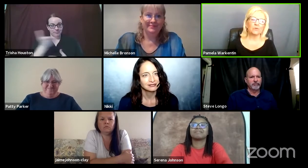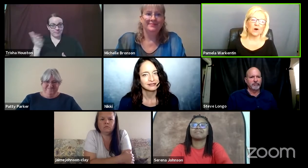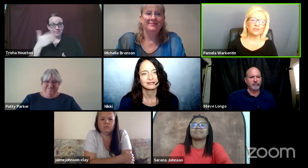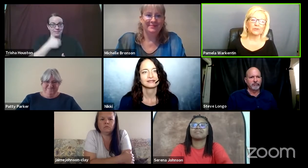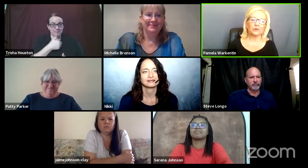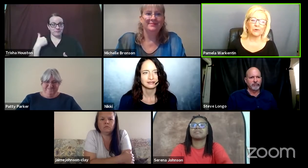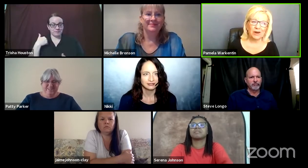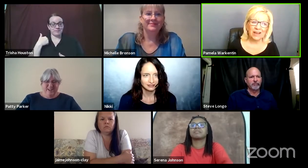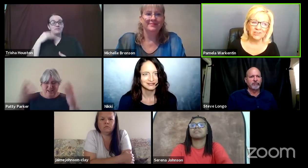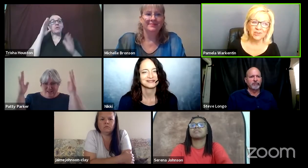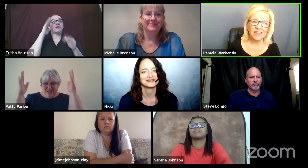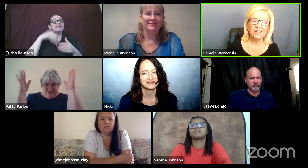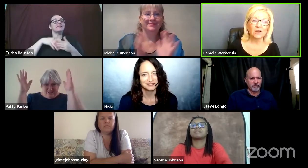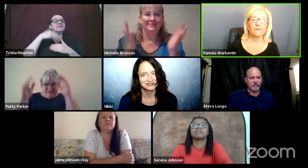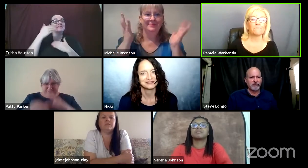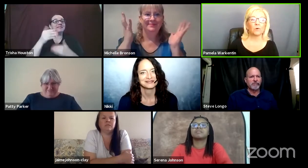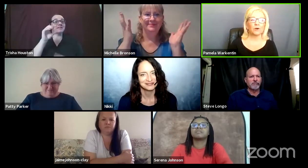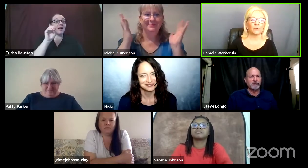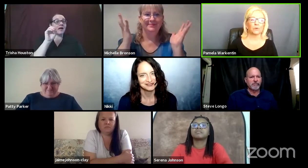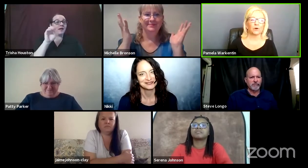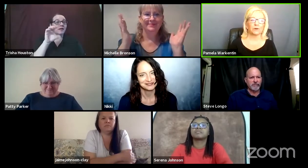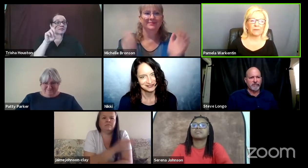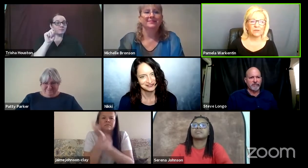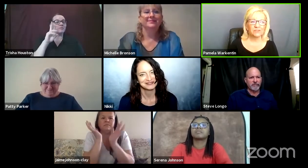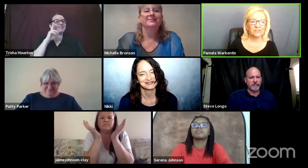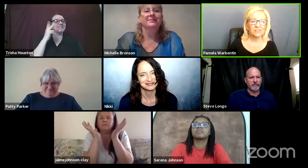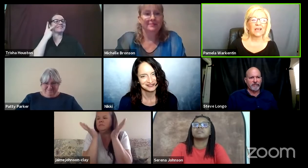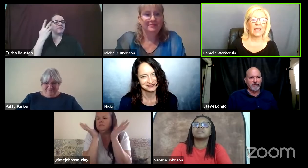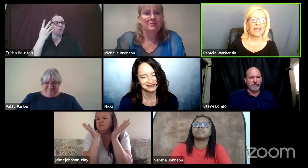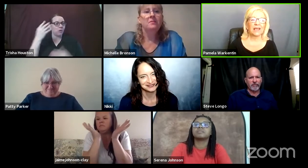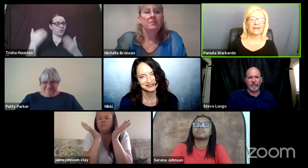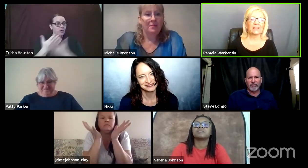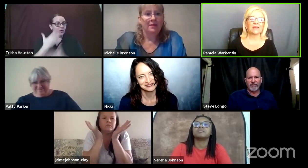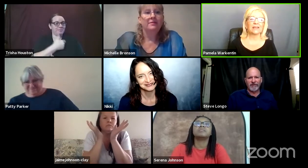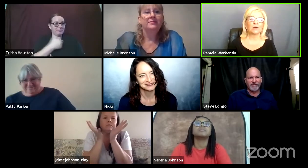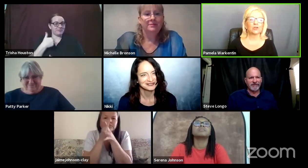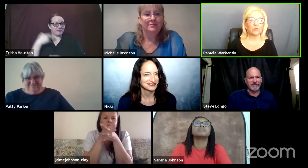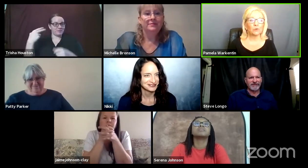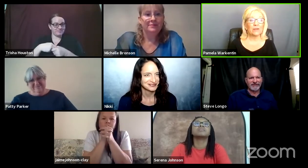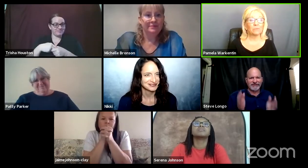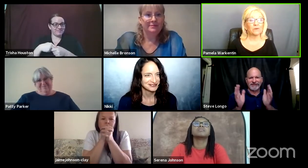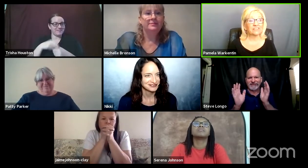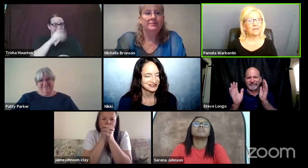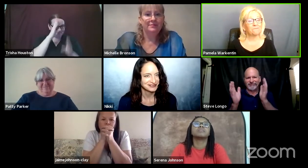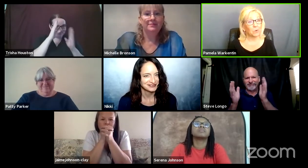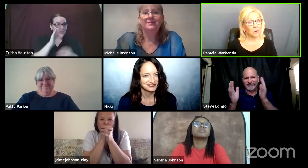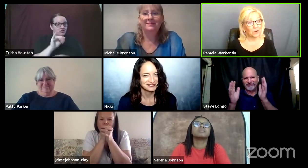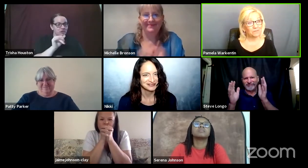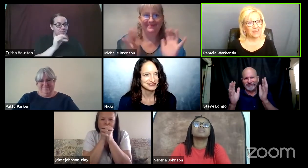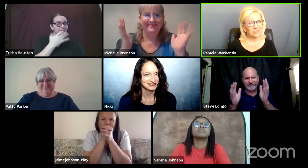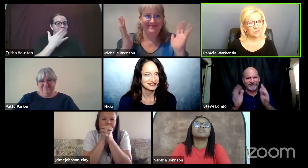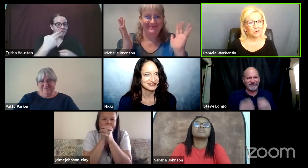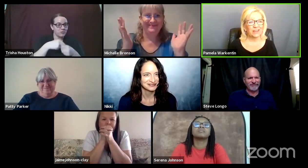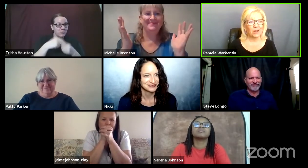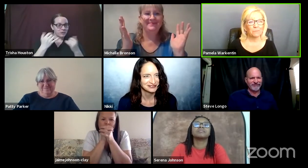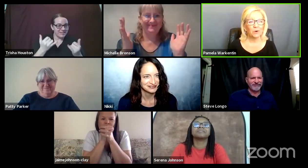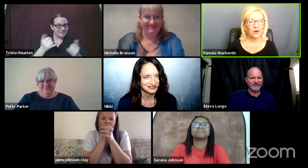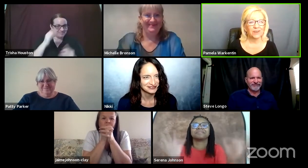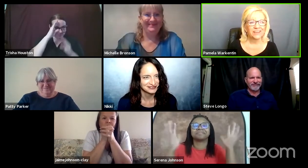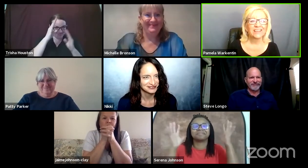want to congratulate our 4 new board members. And in October, we will see 4 new faces joining our board.